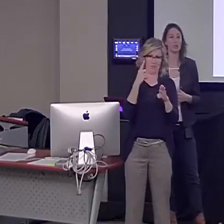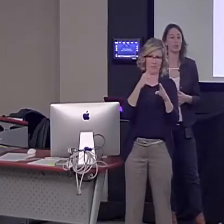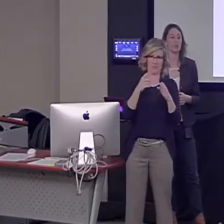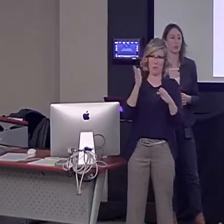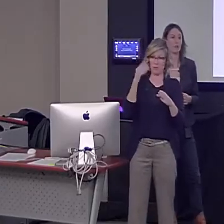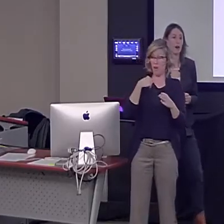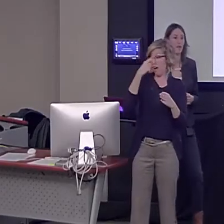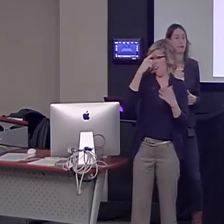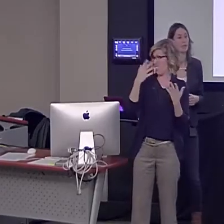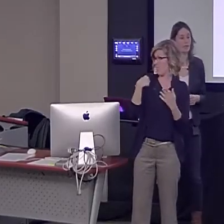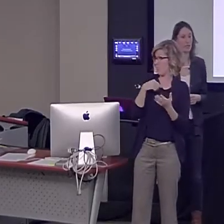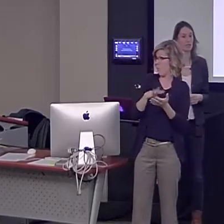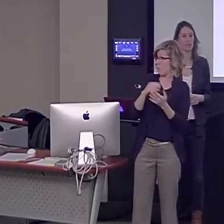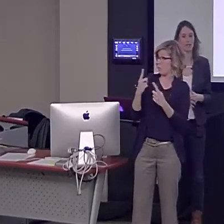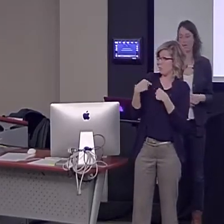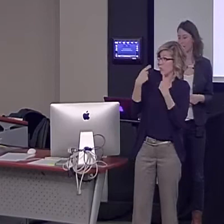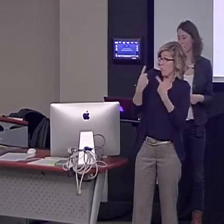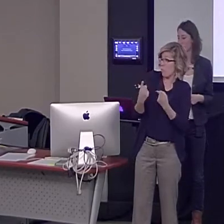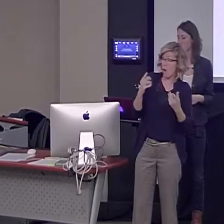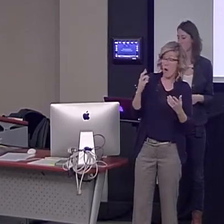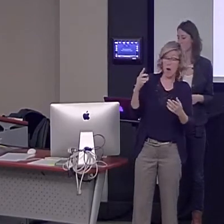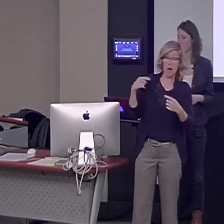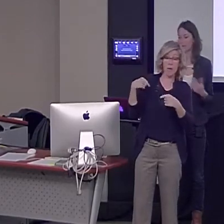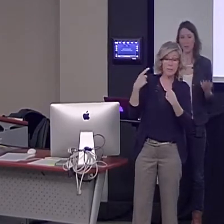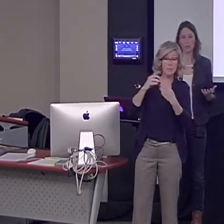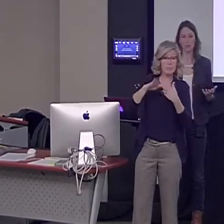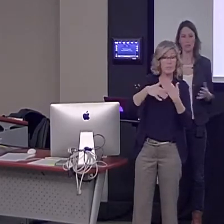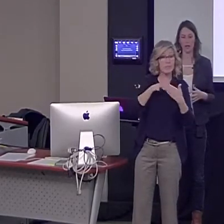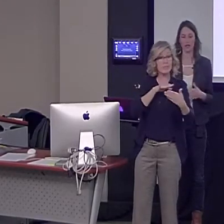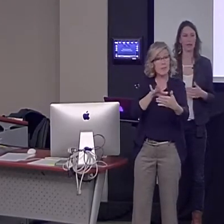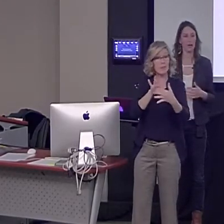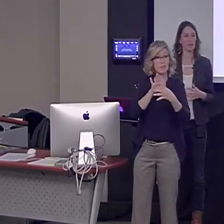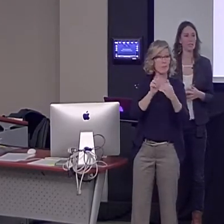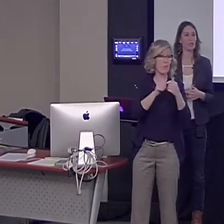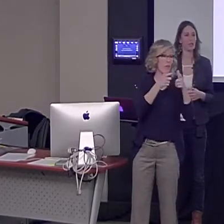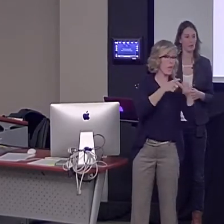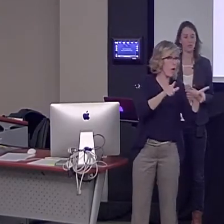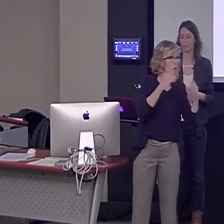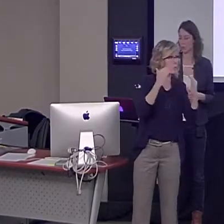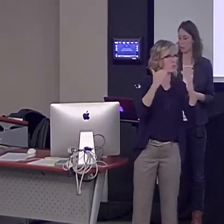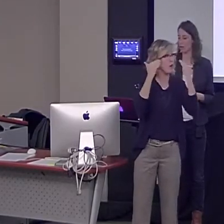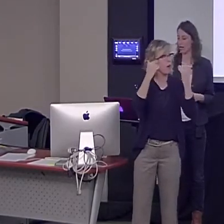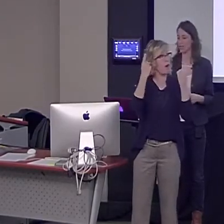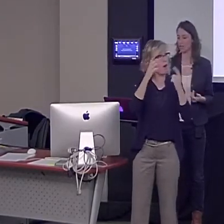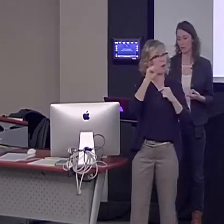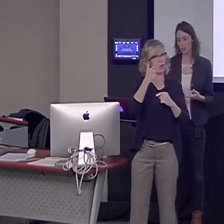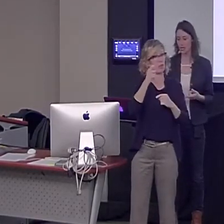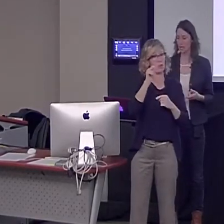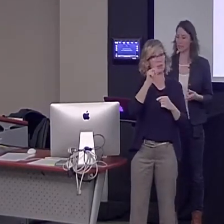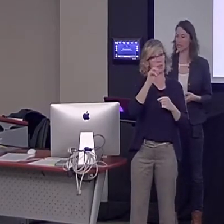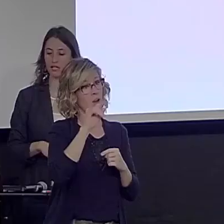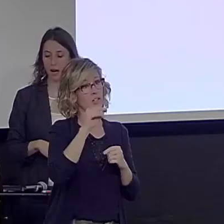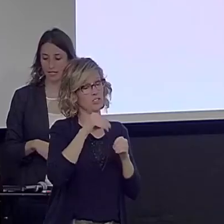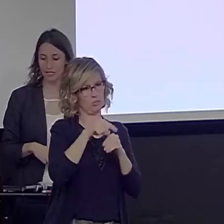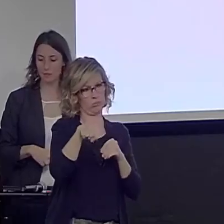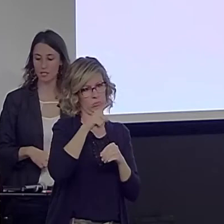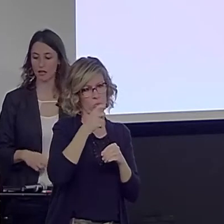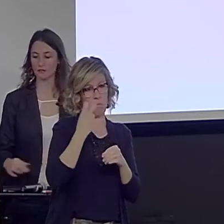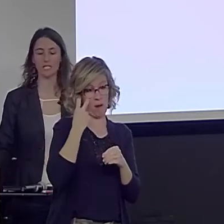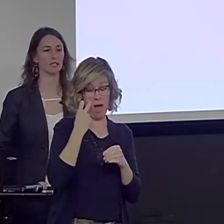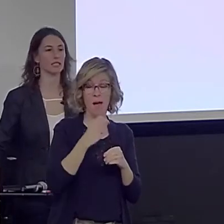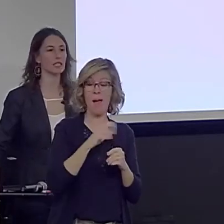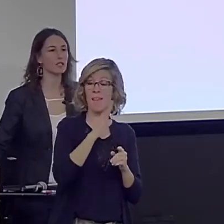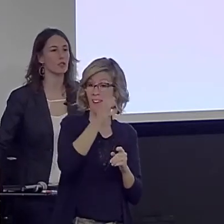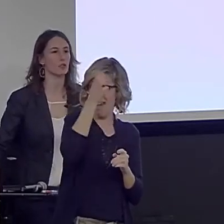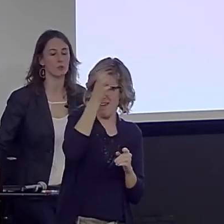what we've learned so far from these studies of language and higher cognition in individuals who are blind is first that concepts